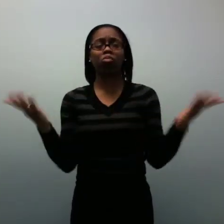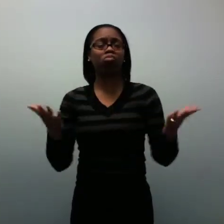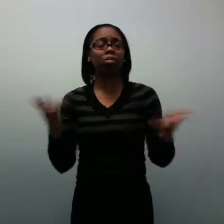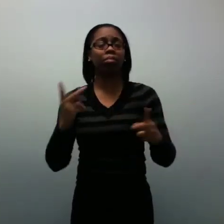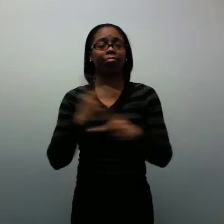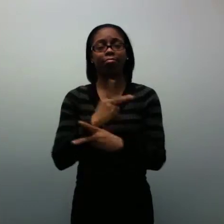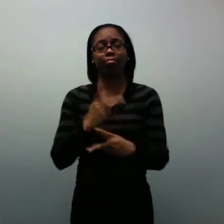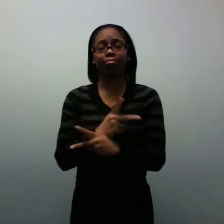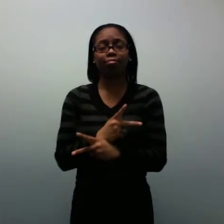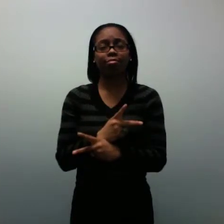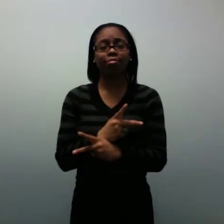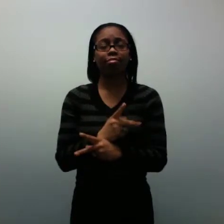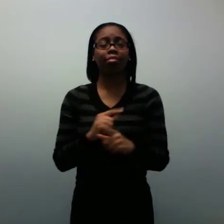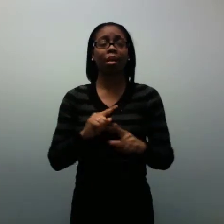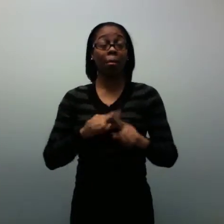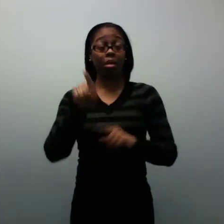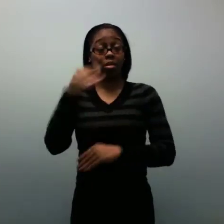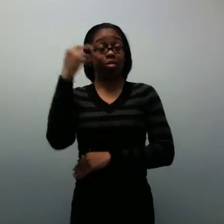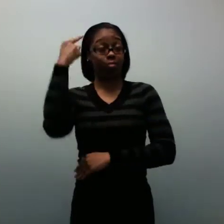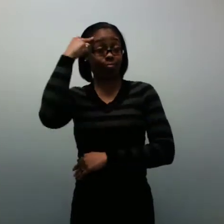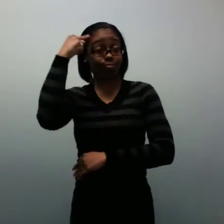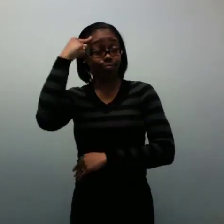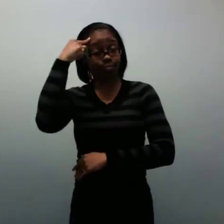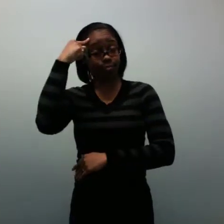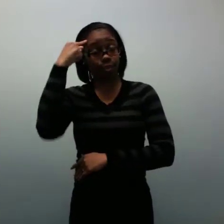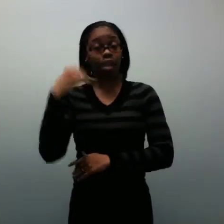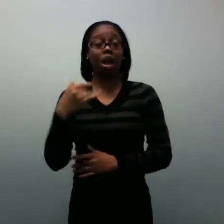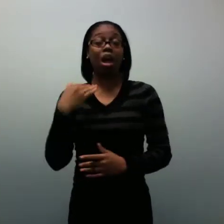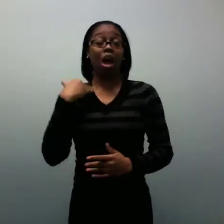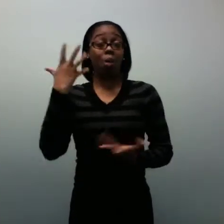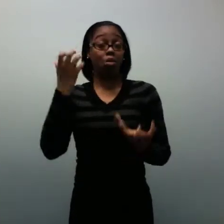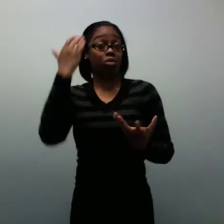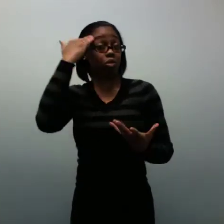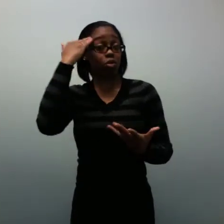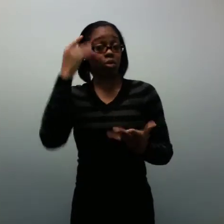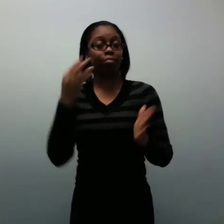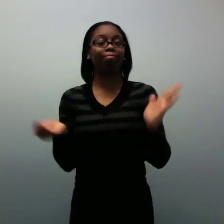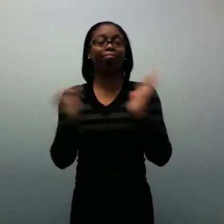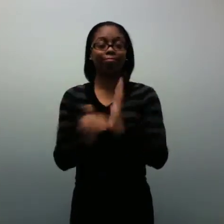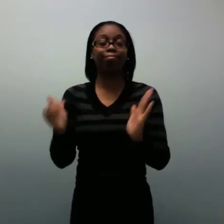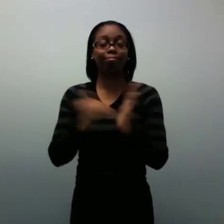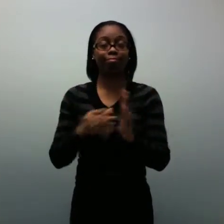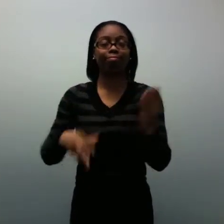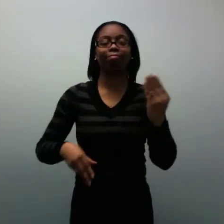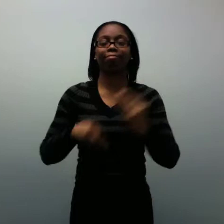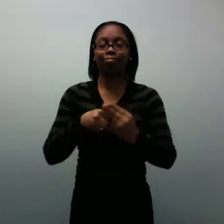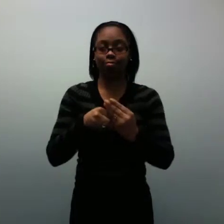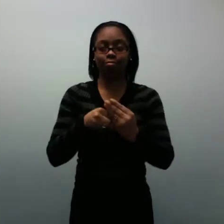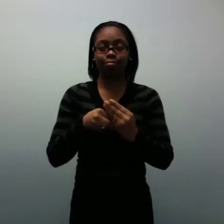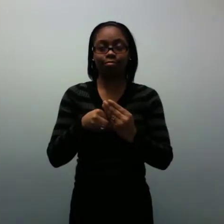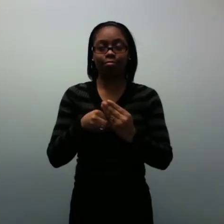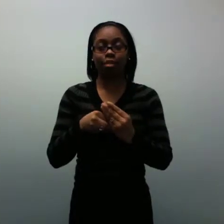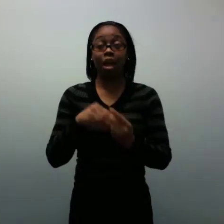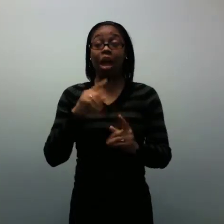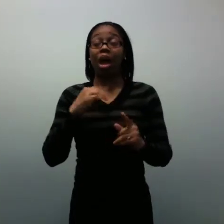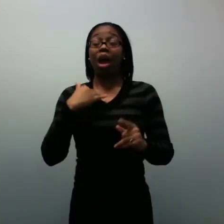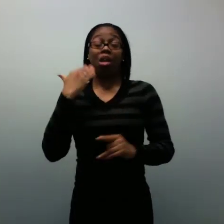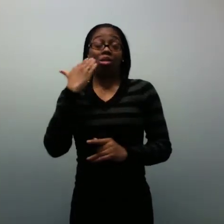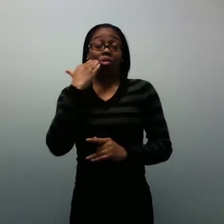in your mind, what multiplication is repeated addition. In fact, I am told, I was not there, that in ancient Egypt,